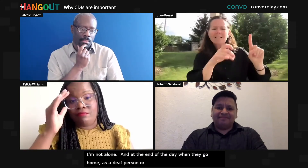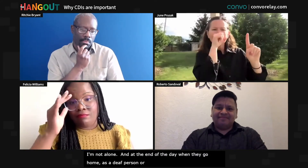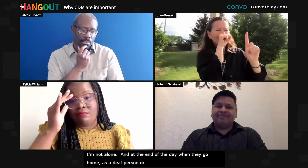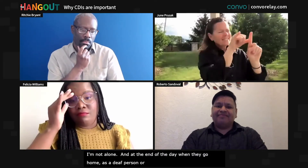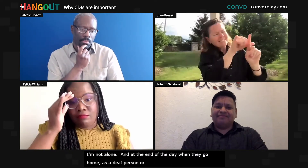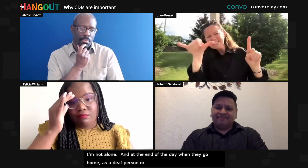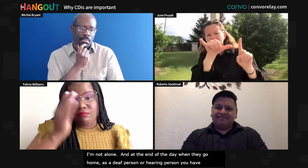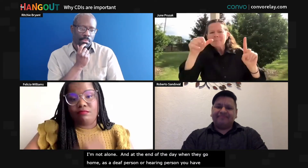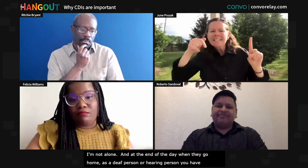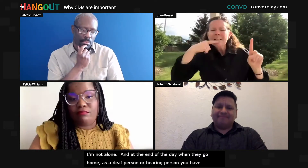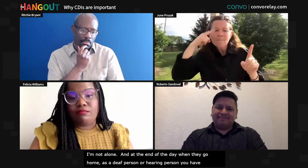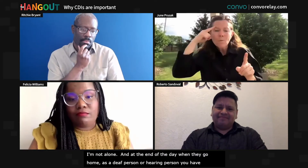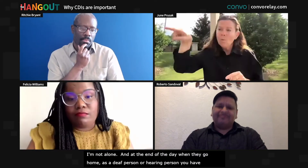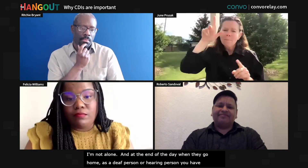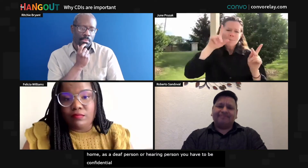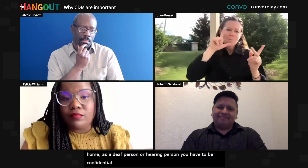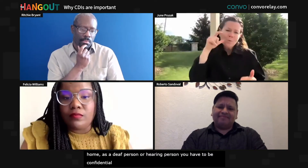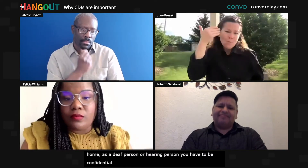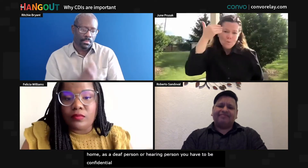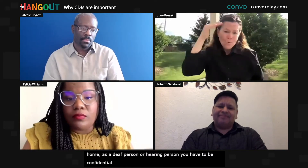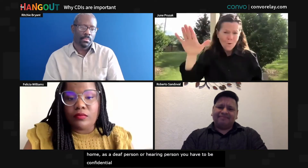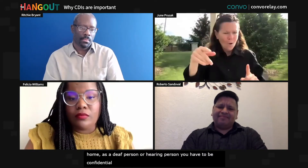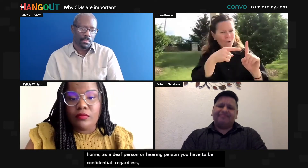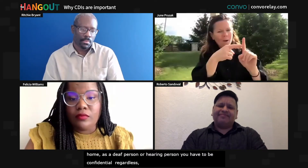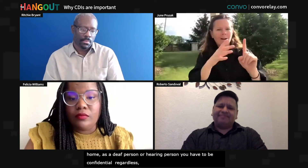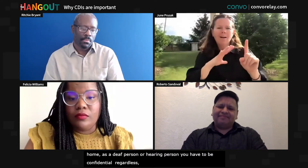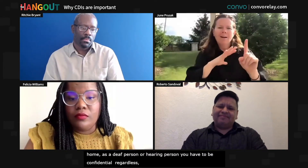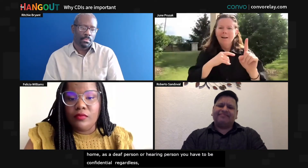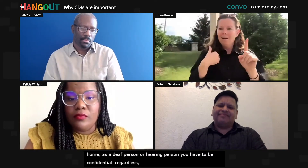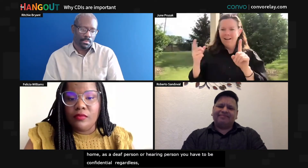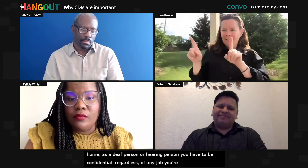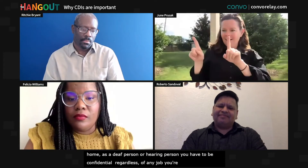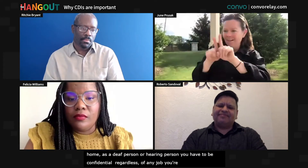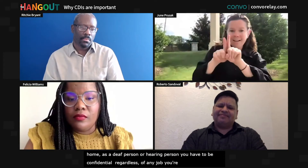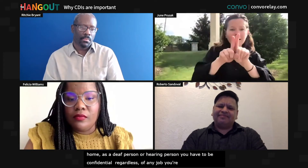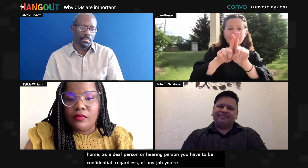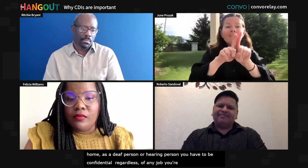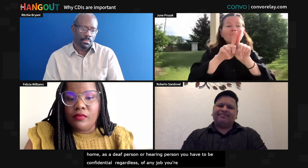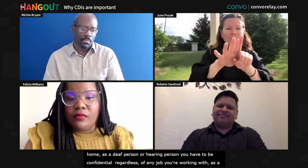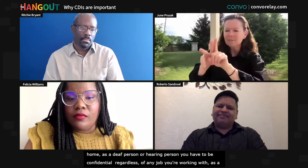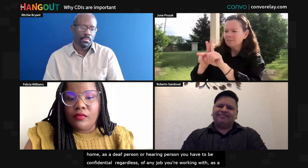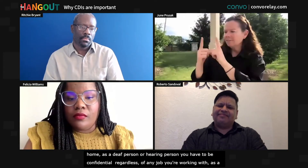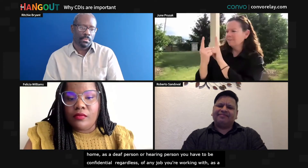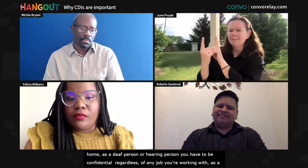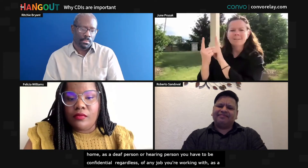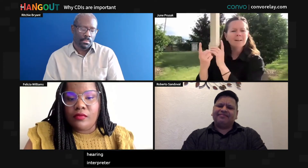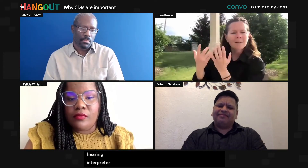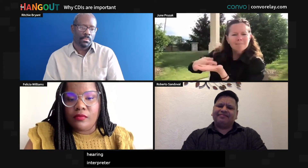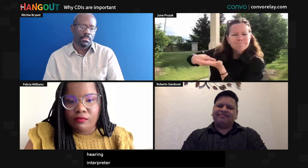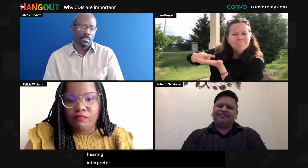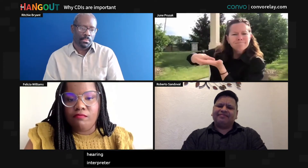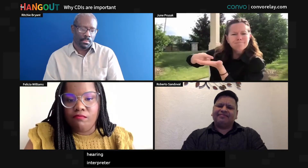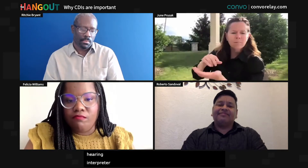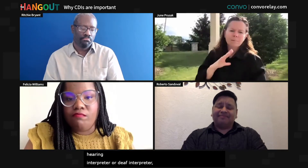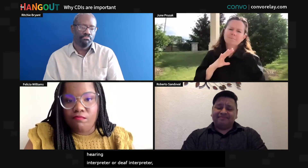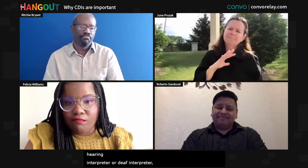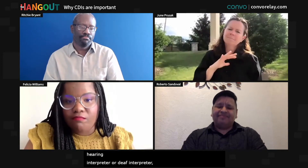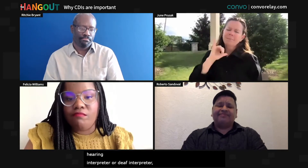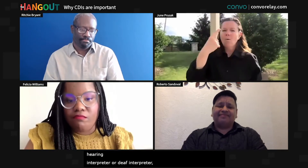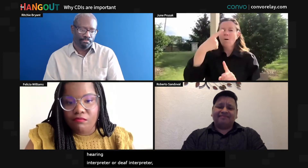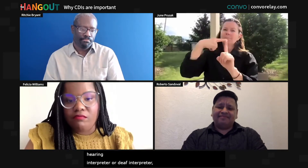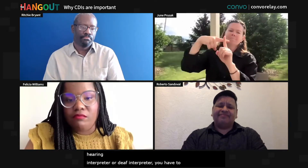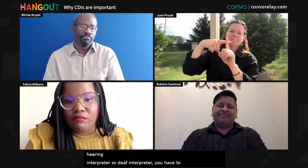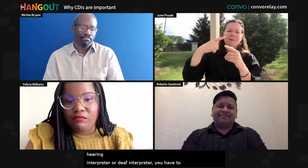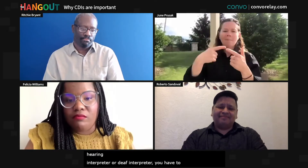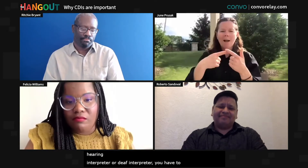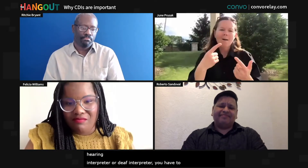regardless of any job that you're working with as an interpreter, as a hearing interpreter, deaf interpreter, you have to keep the confidentiality. But when you're there on a team together,